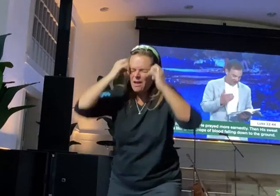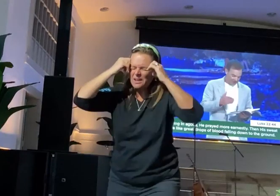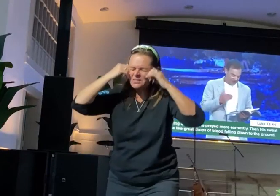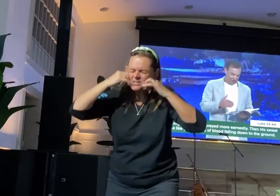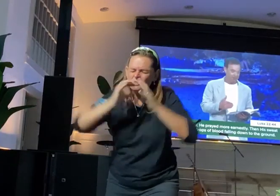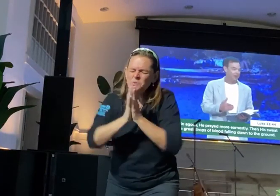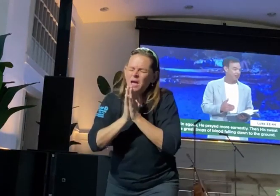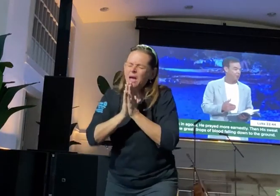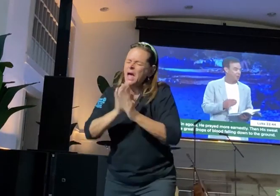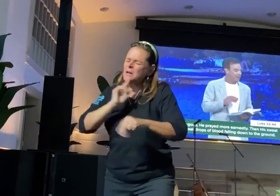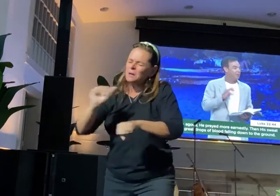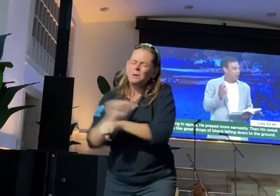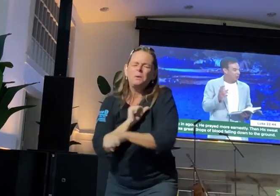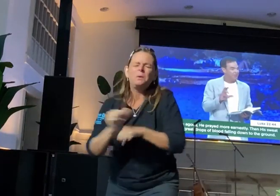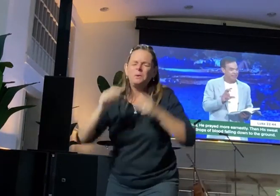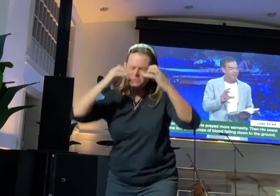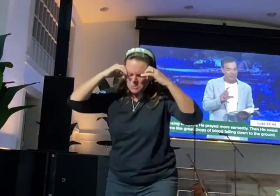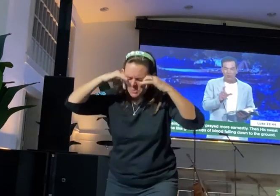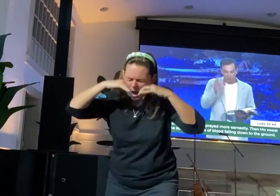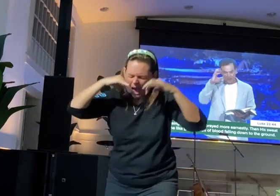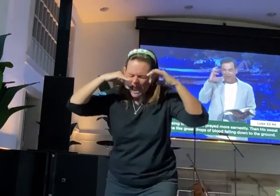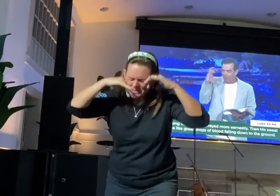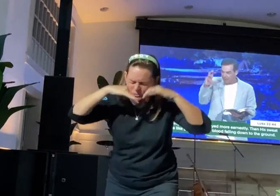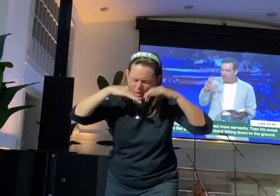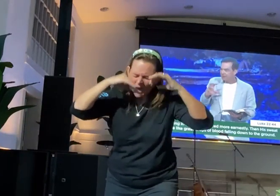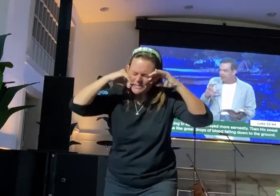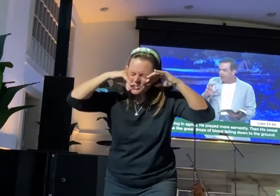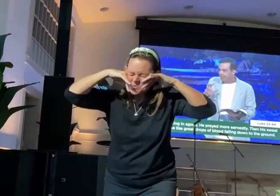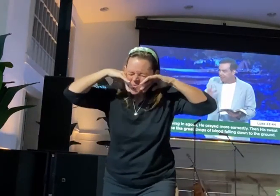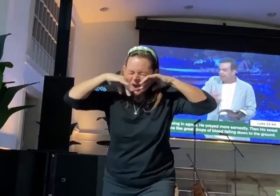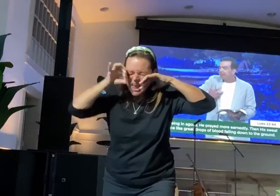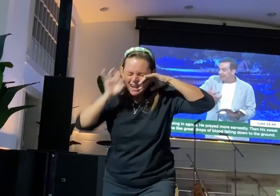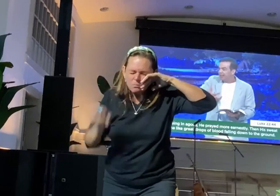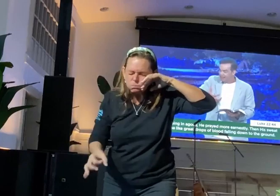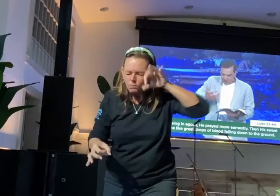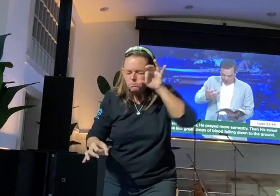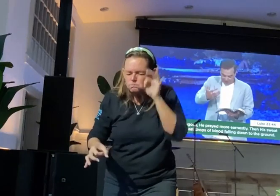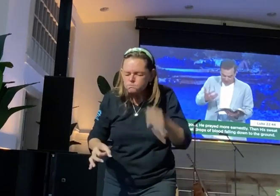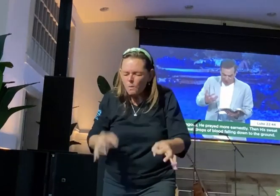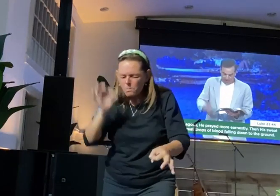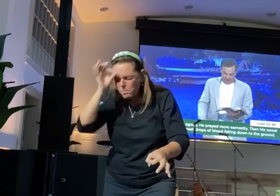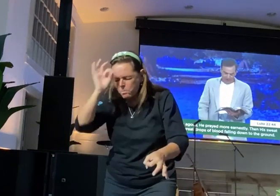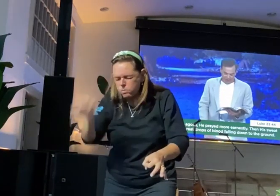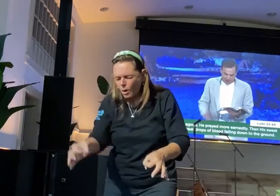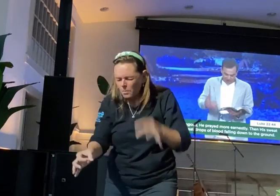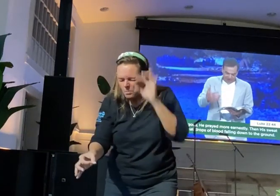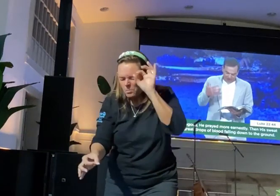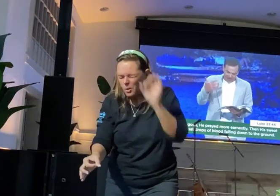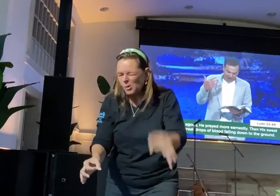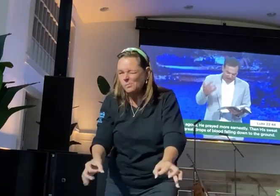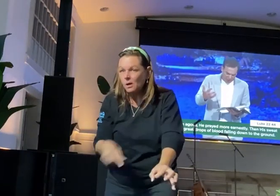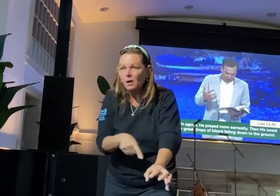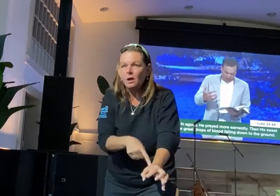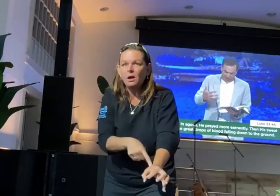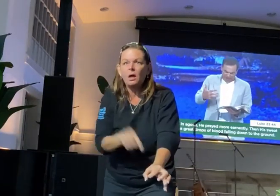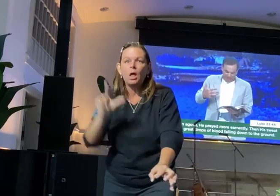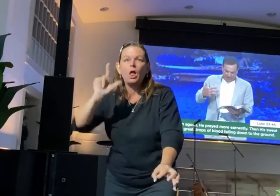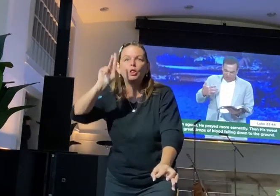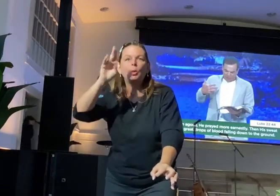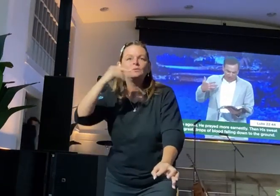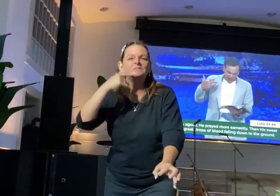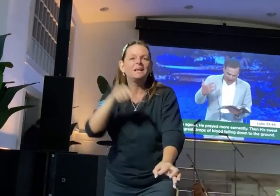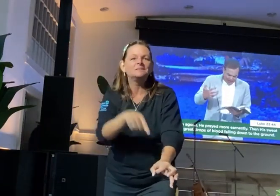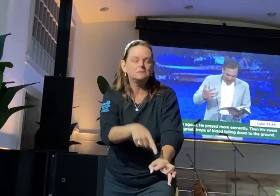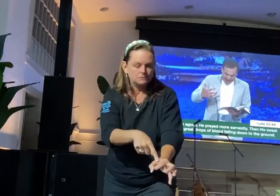that Luke was a physician, right? So when he records things, he's recording it from his gifting and his calling. And he talks about this anguish,